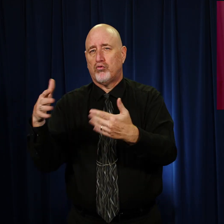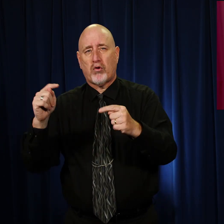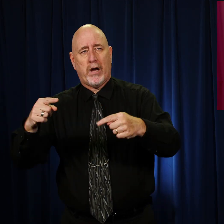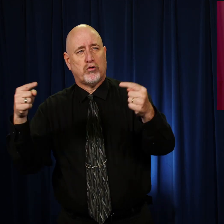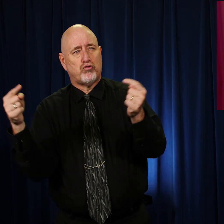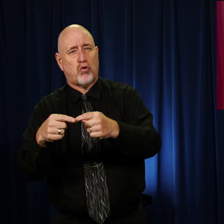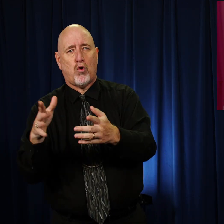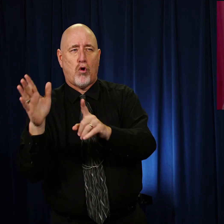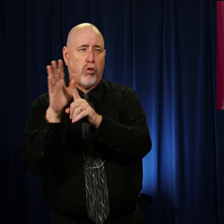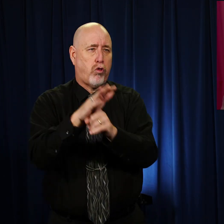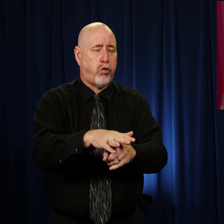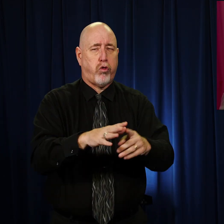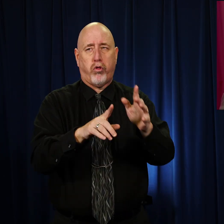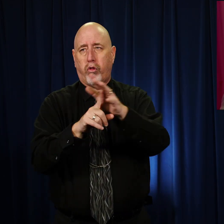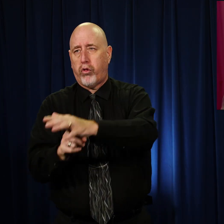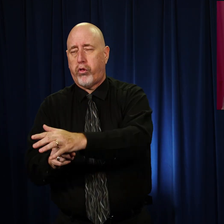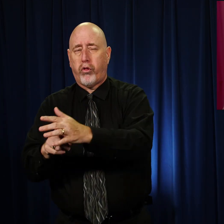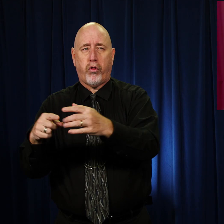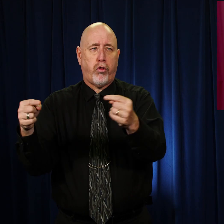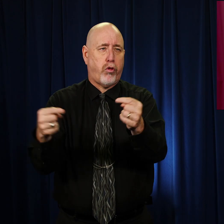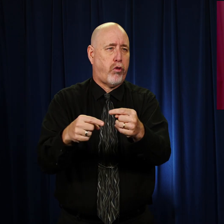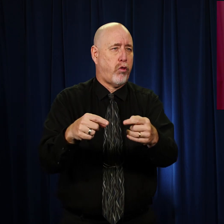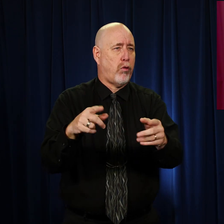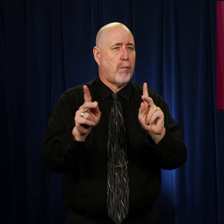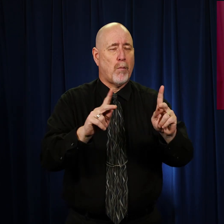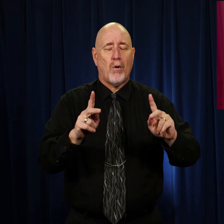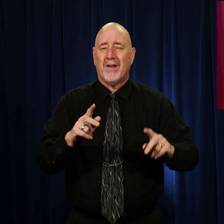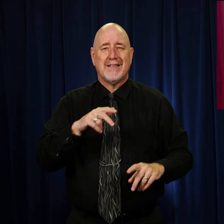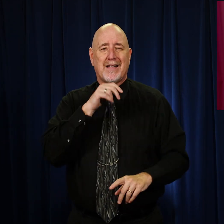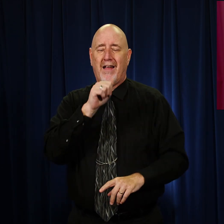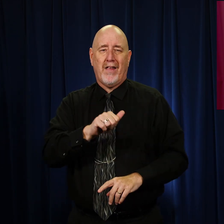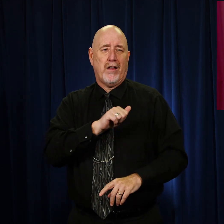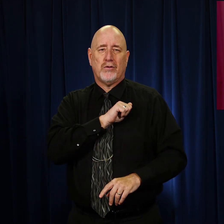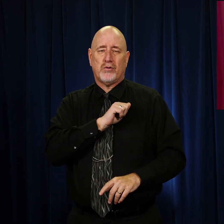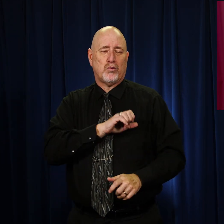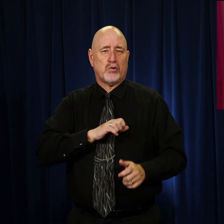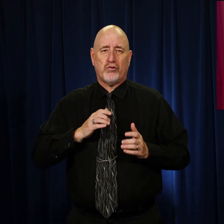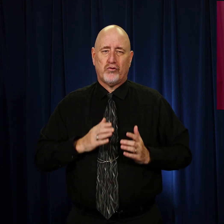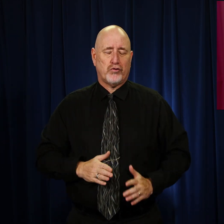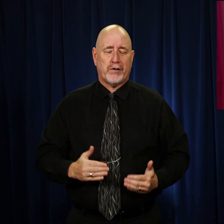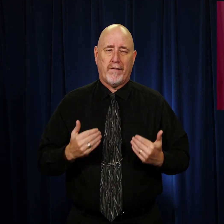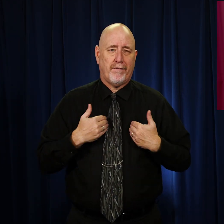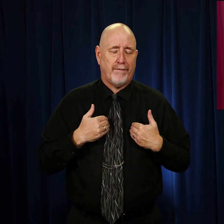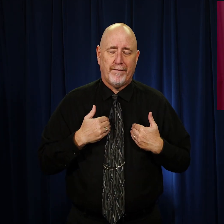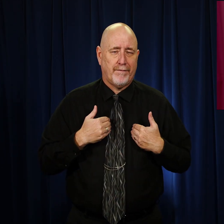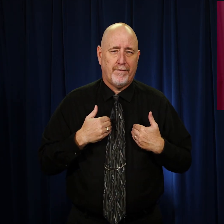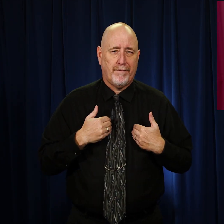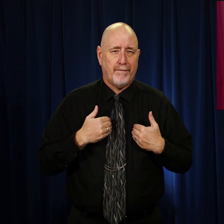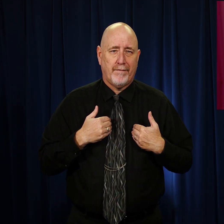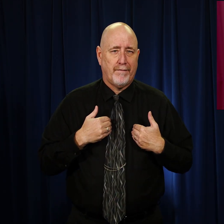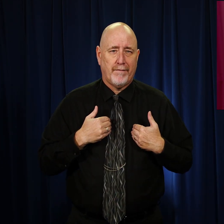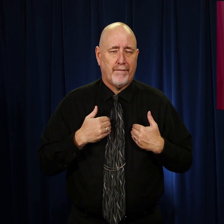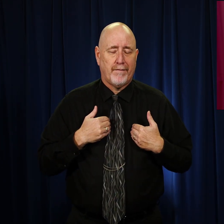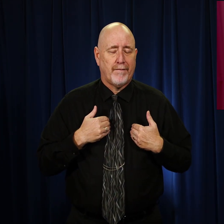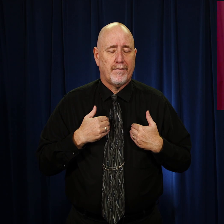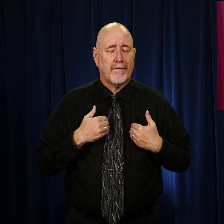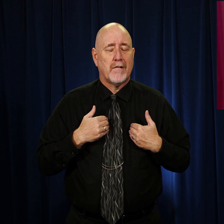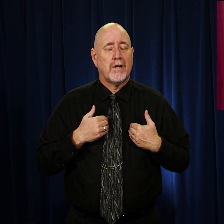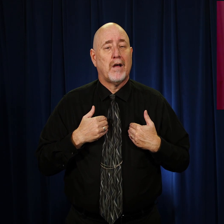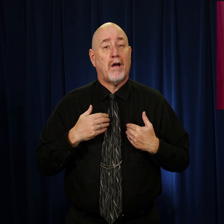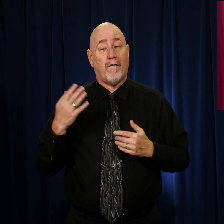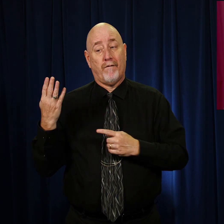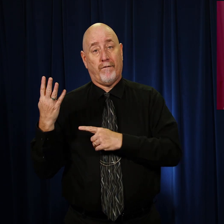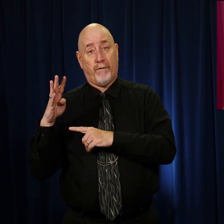trying to oppress other people. That's not the kind of attitude that should be found in Christianity. Instead,